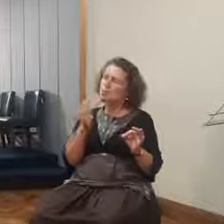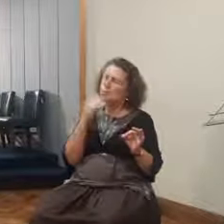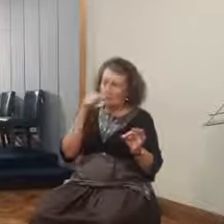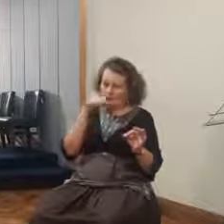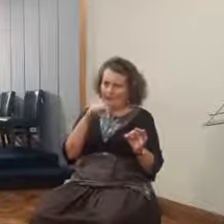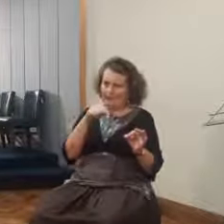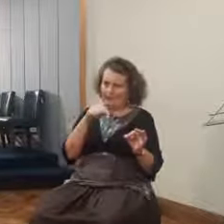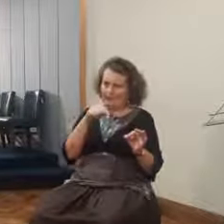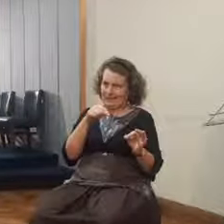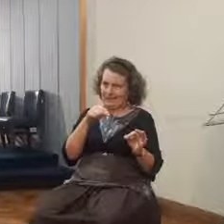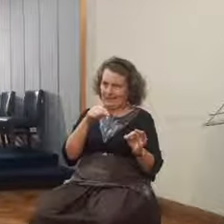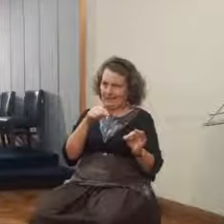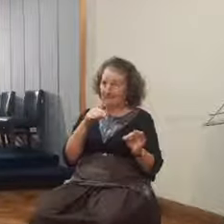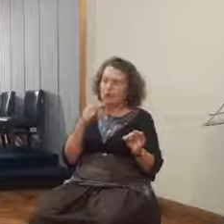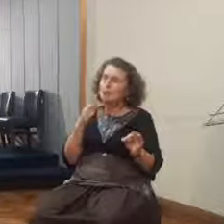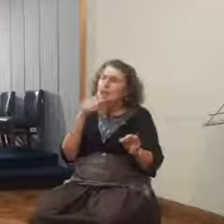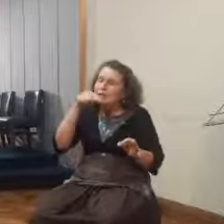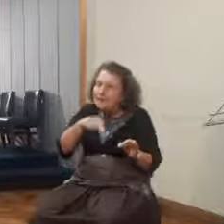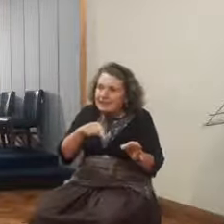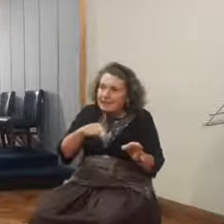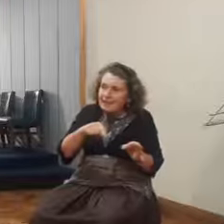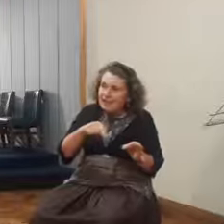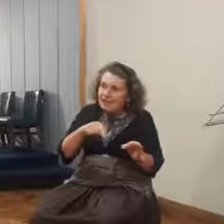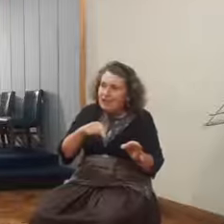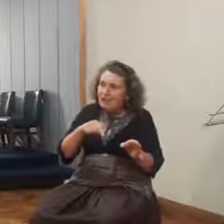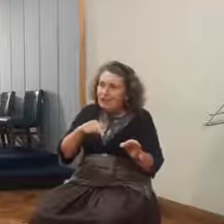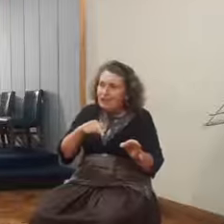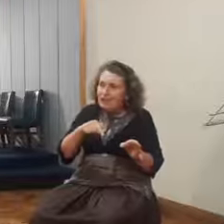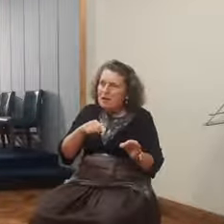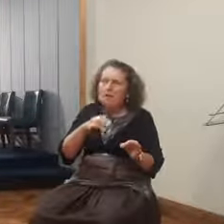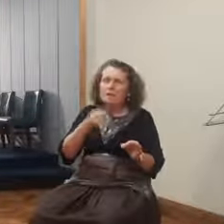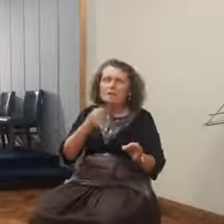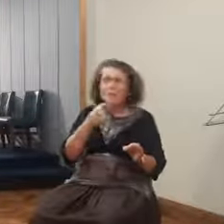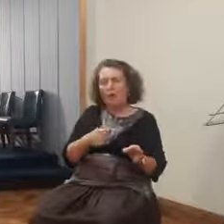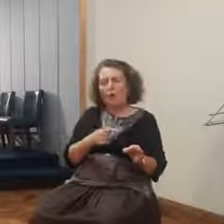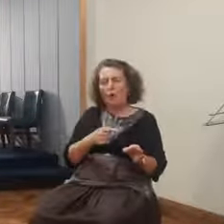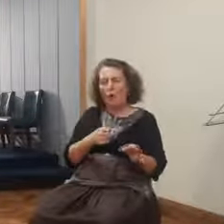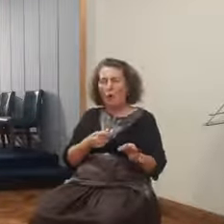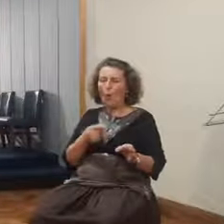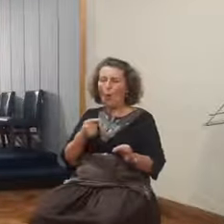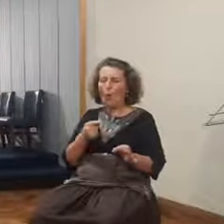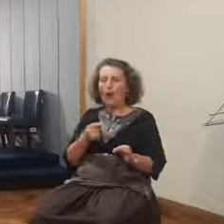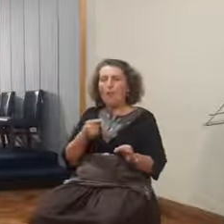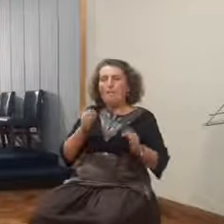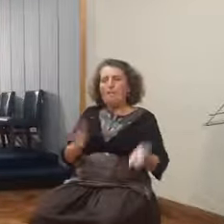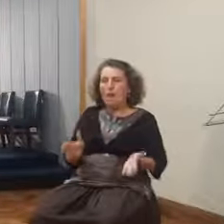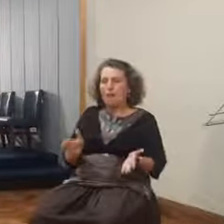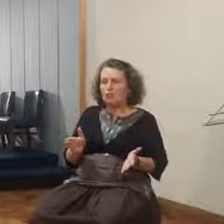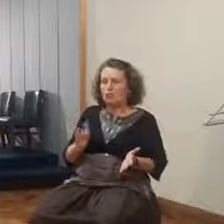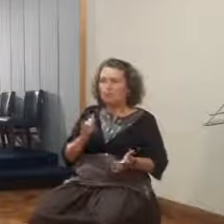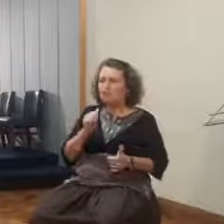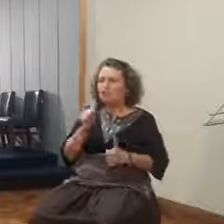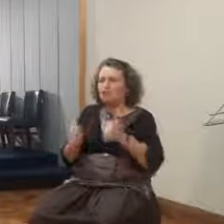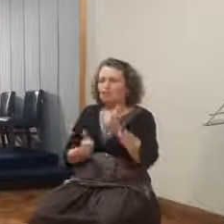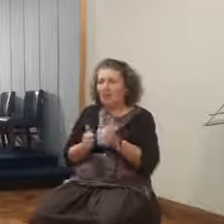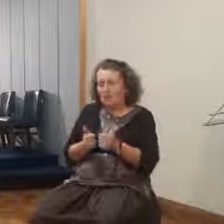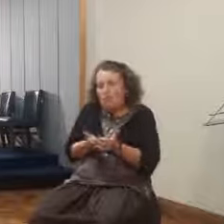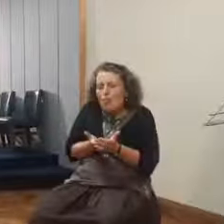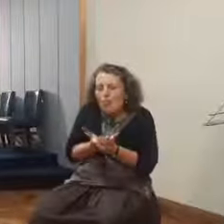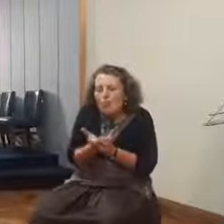not through these things. With them. They are merely accompaniments, and we don't need accompaniments to worship. We may